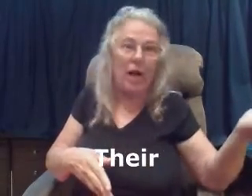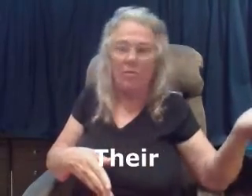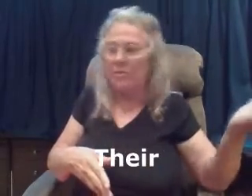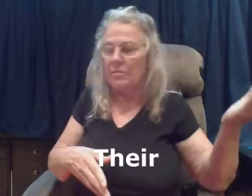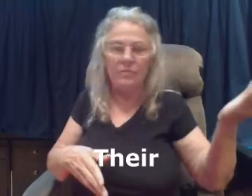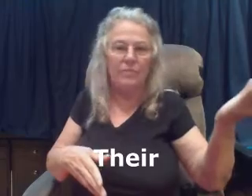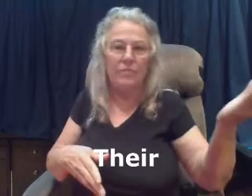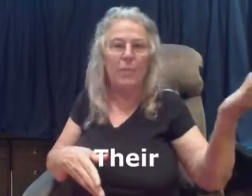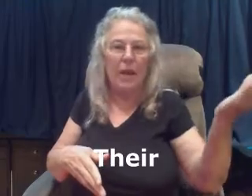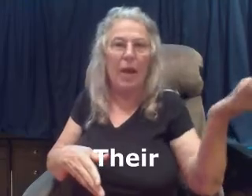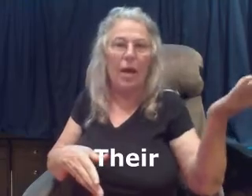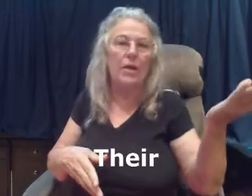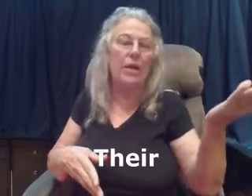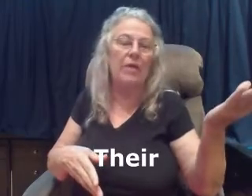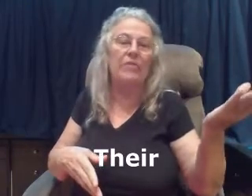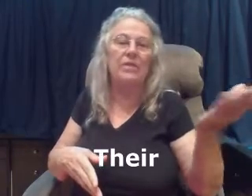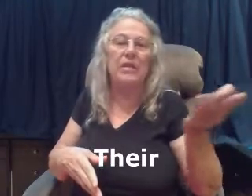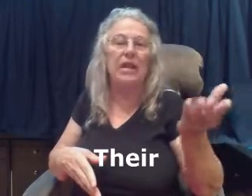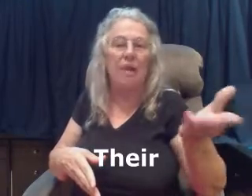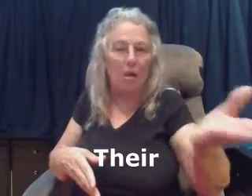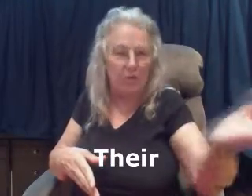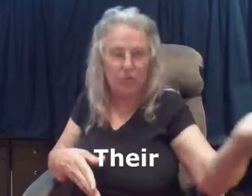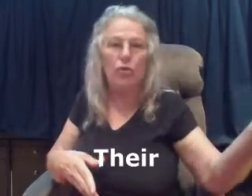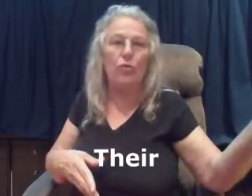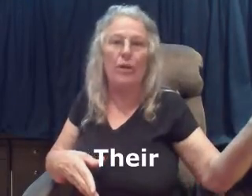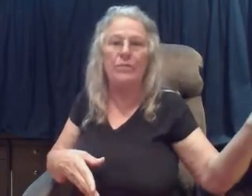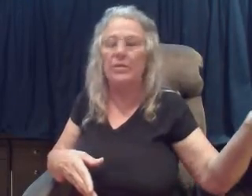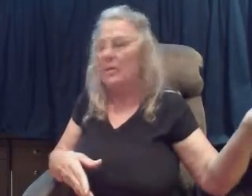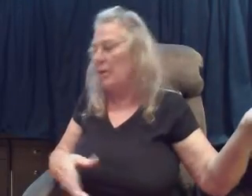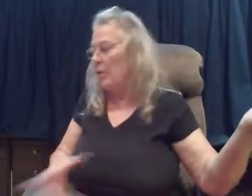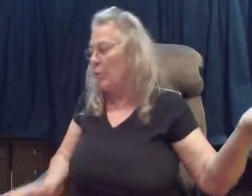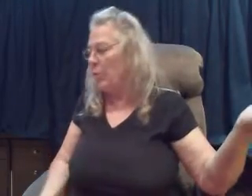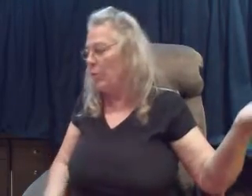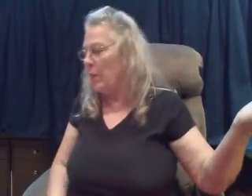out beyond if it's a nondescript group of people.